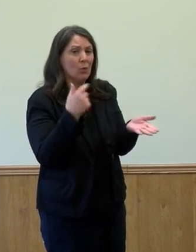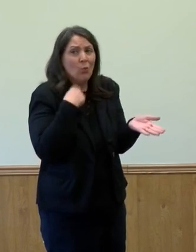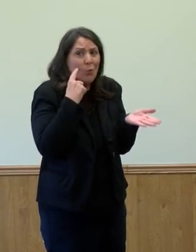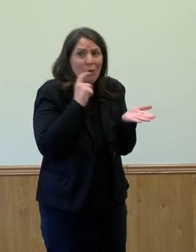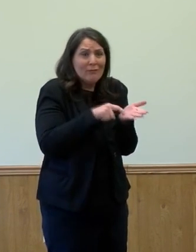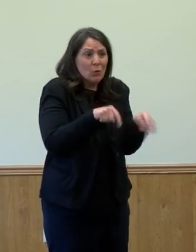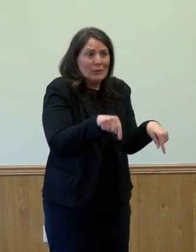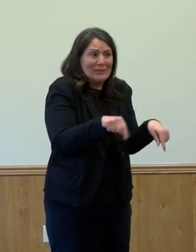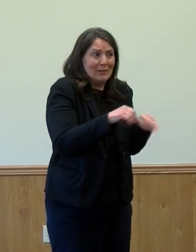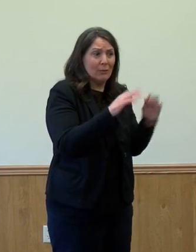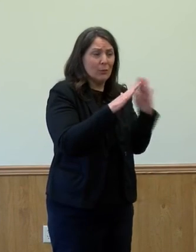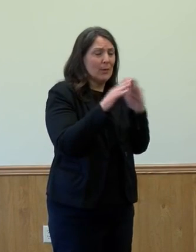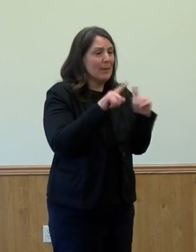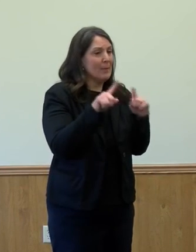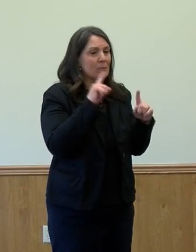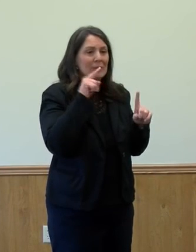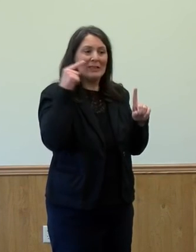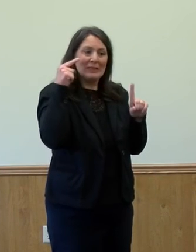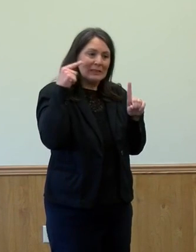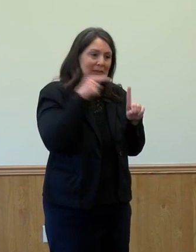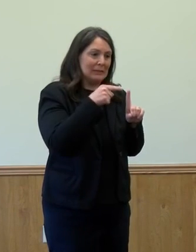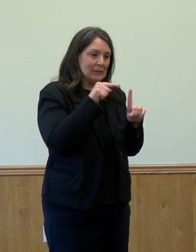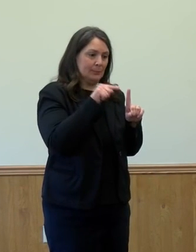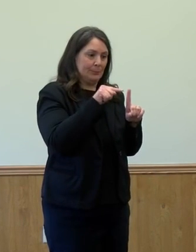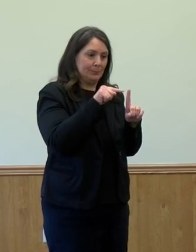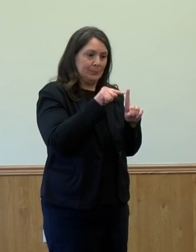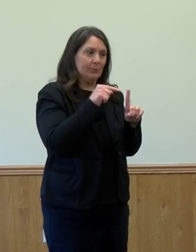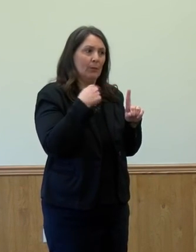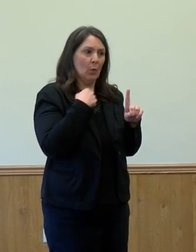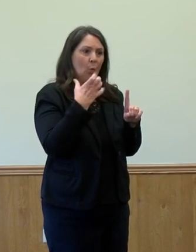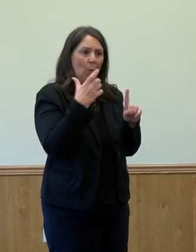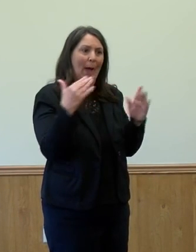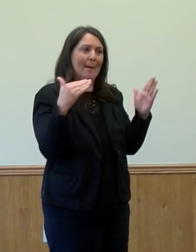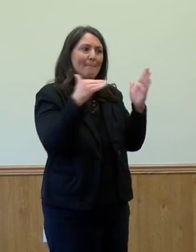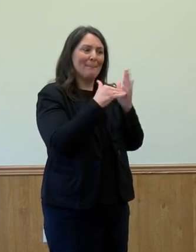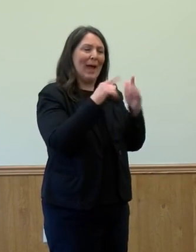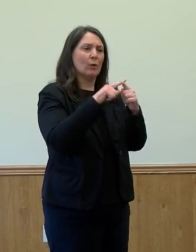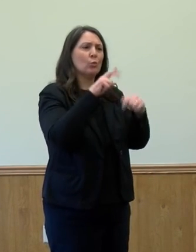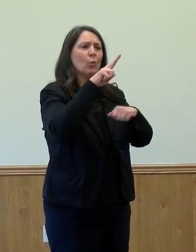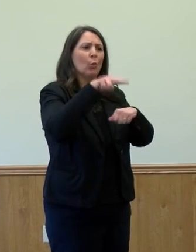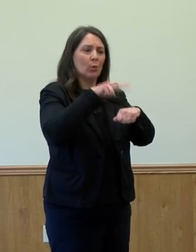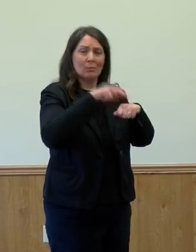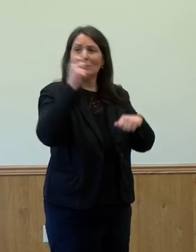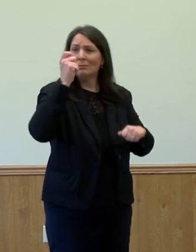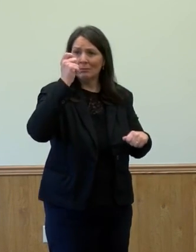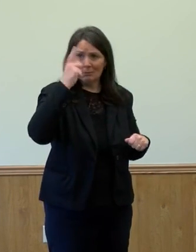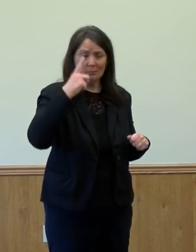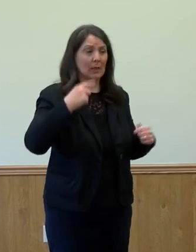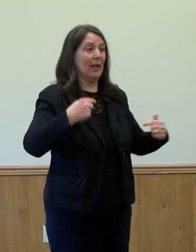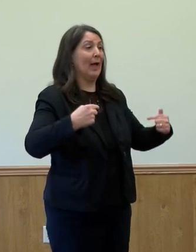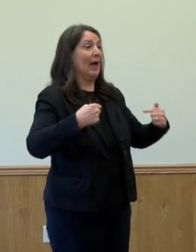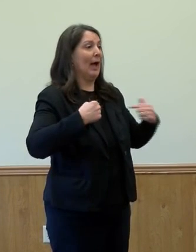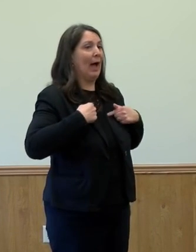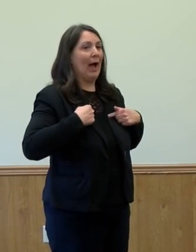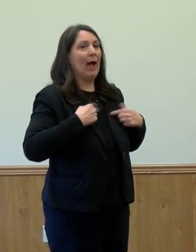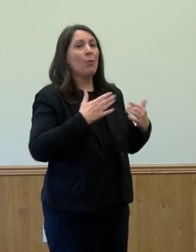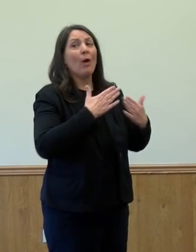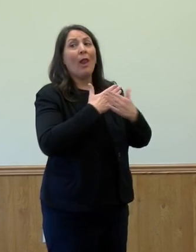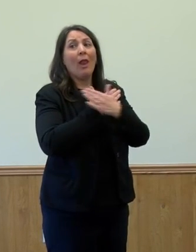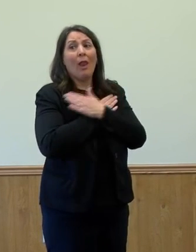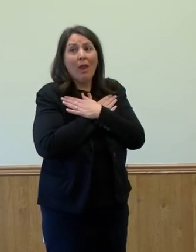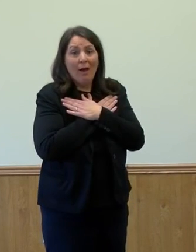think it really relies on to the point of we want to get back to normalcy as soon as possible. I really would love to get back